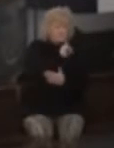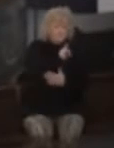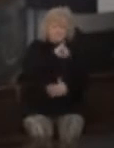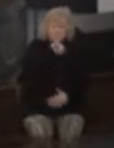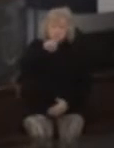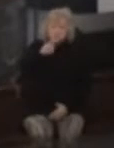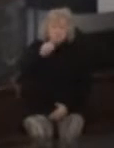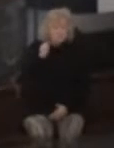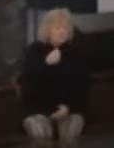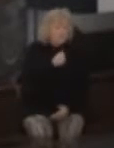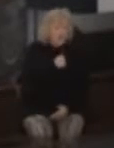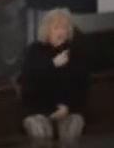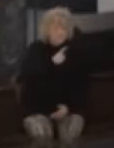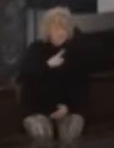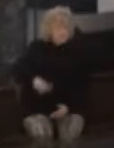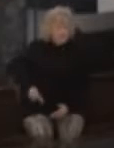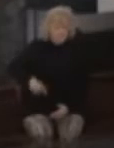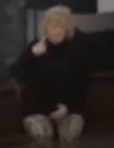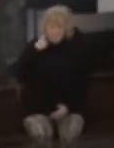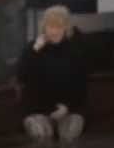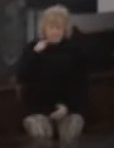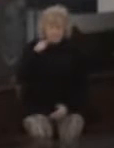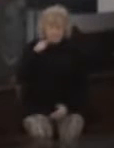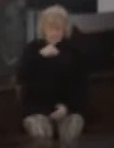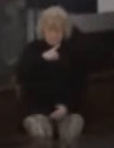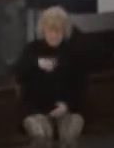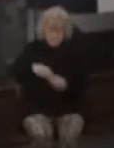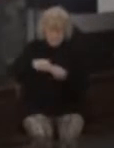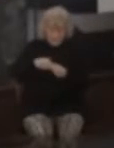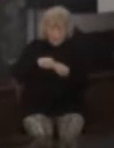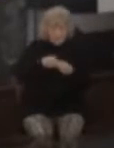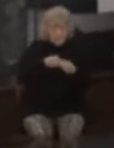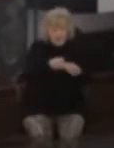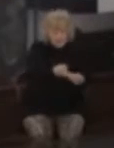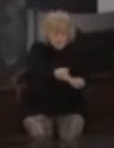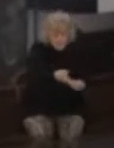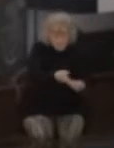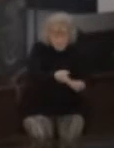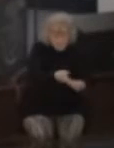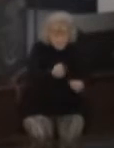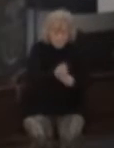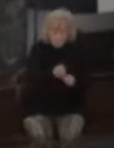David because he led them in their campaigns.